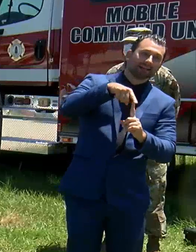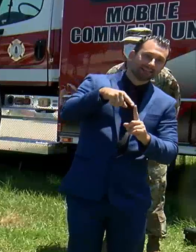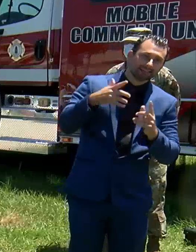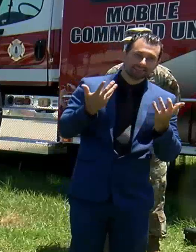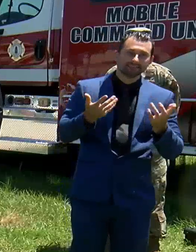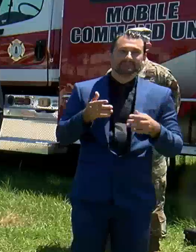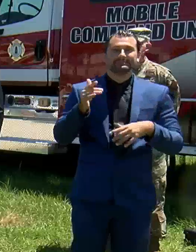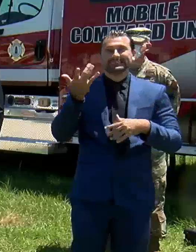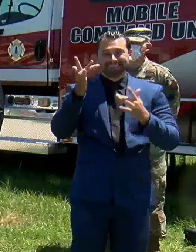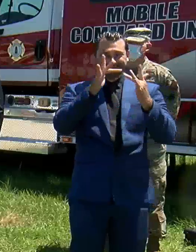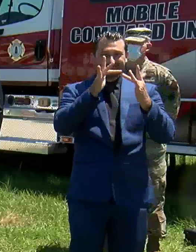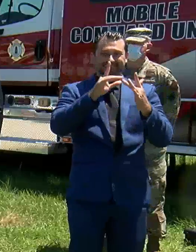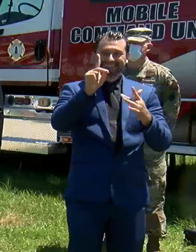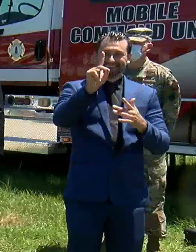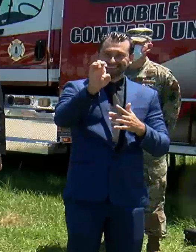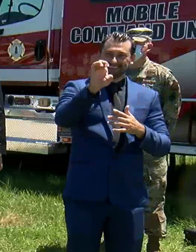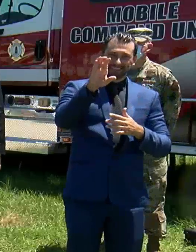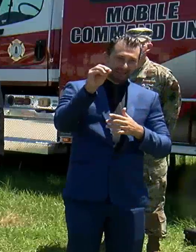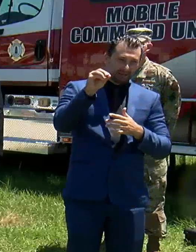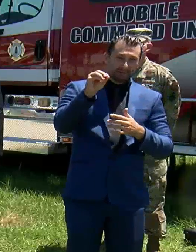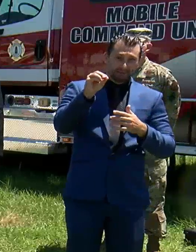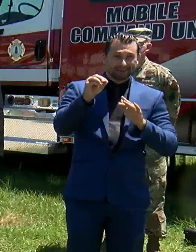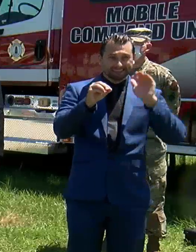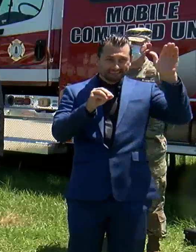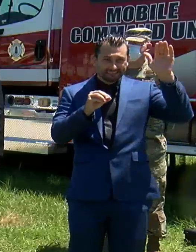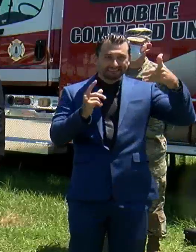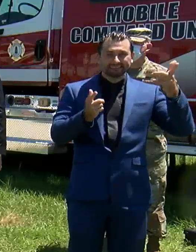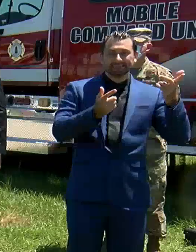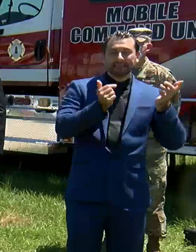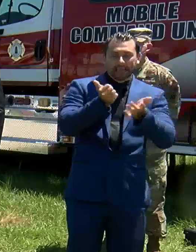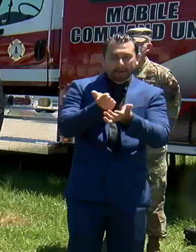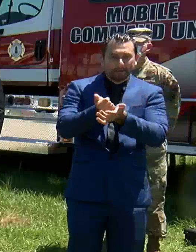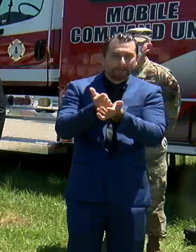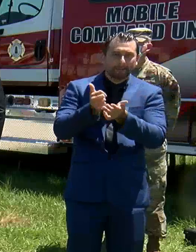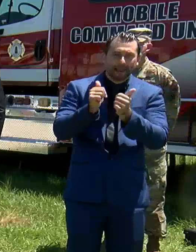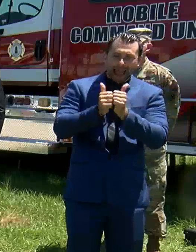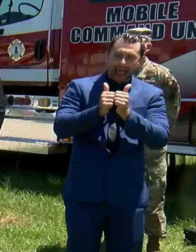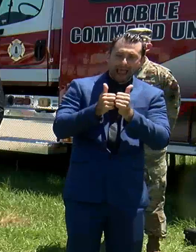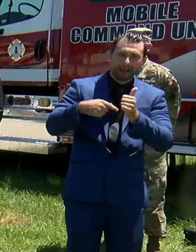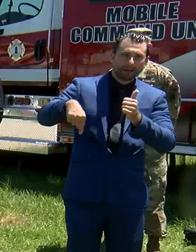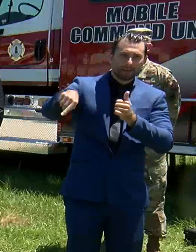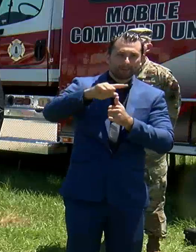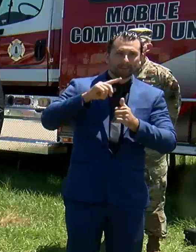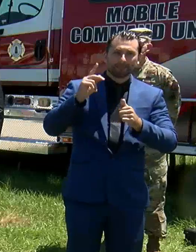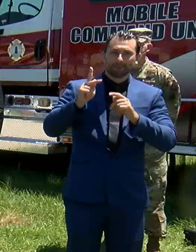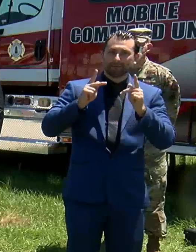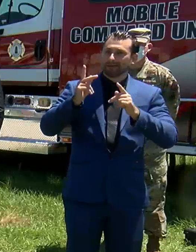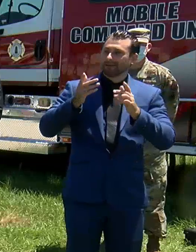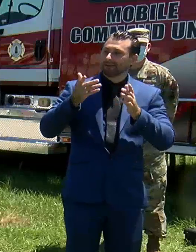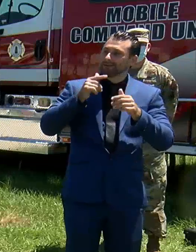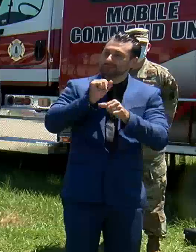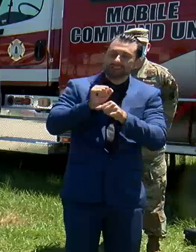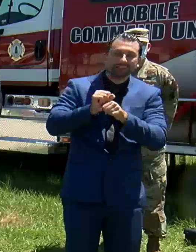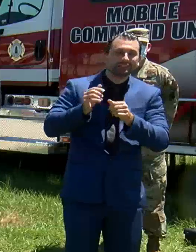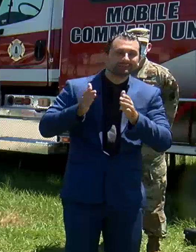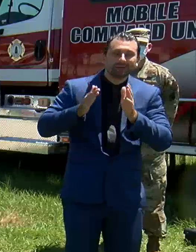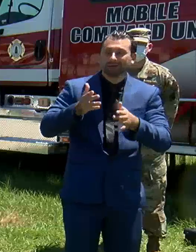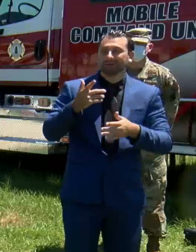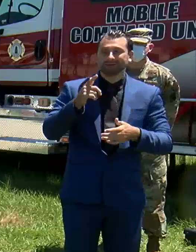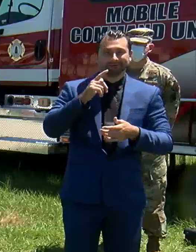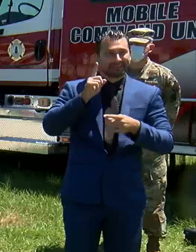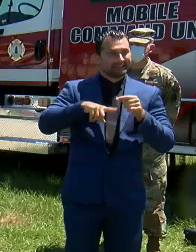And there are some other forms of relief for people who don't qualify for unemployment compensation. This woman's claim says active and eligible,